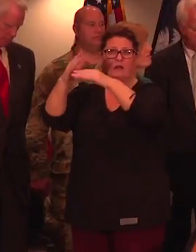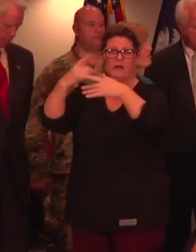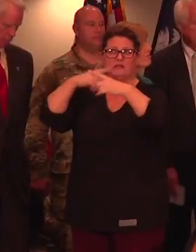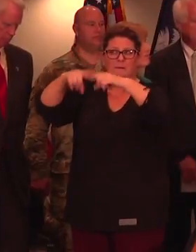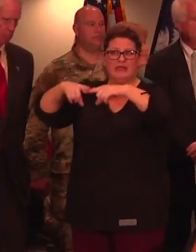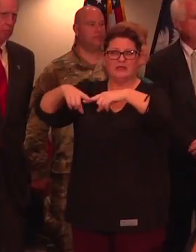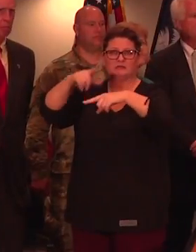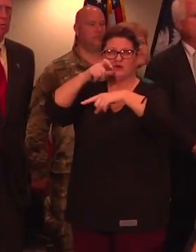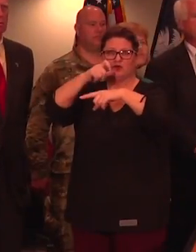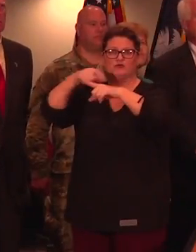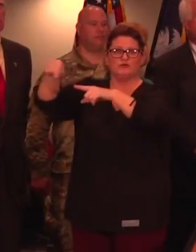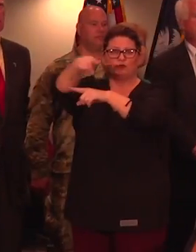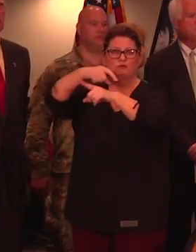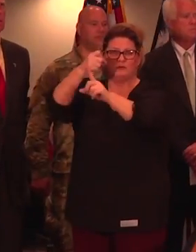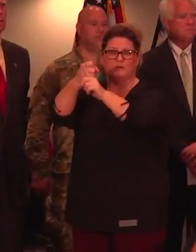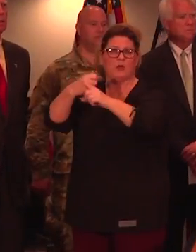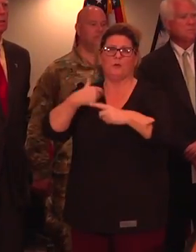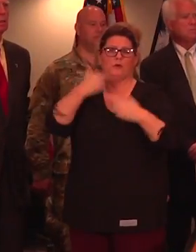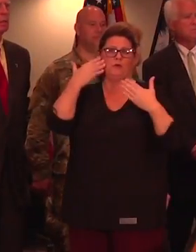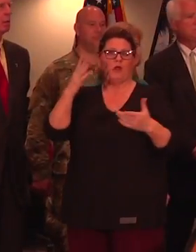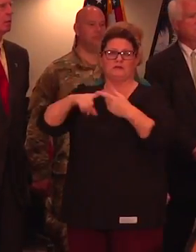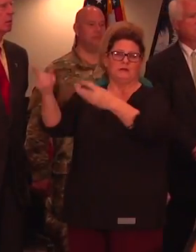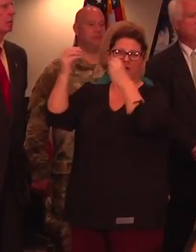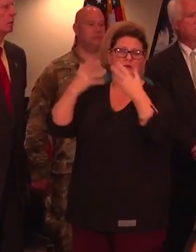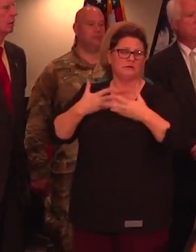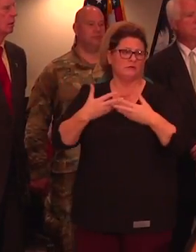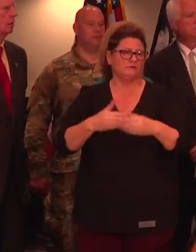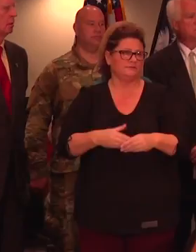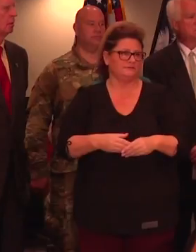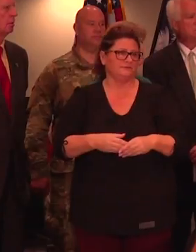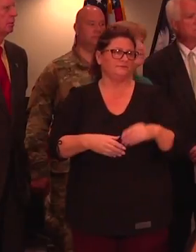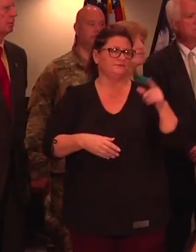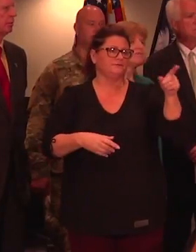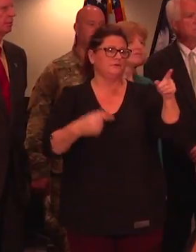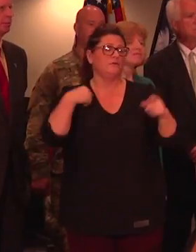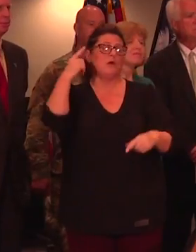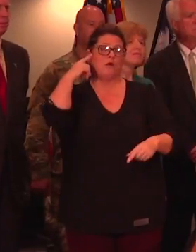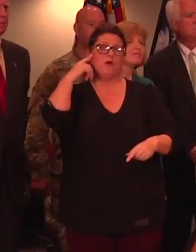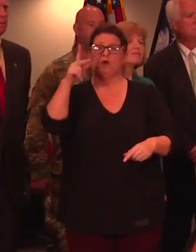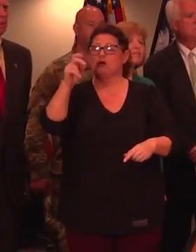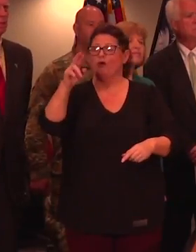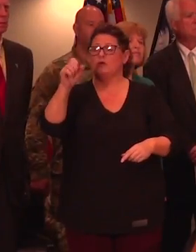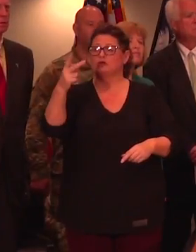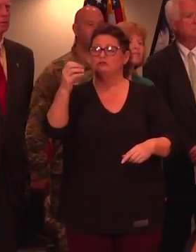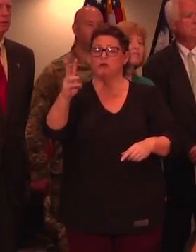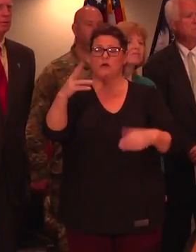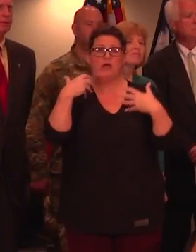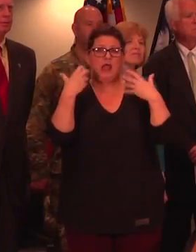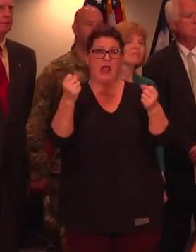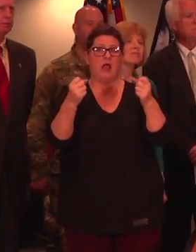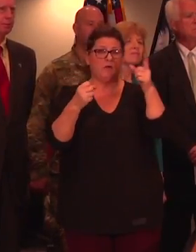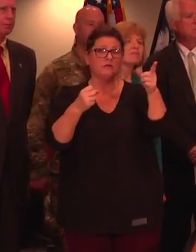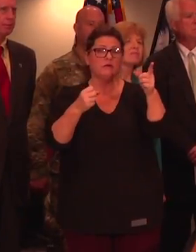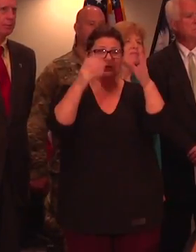becomes unmanageable. Dr. Bell, how many tests do we have? What's our capacity? And when we look at that, we heard from Kershaw Health CEO Sue Shugart